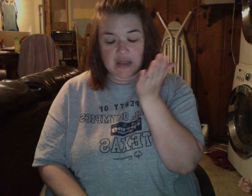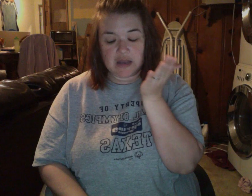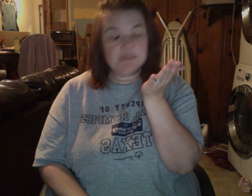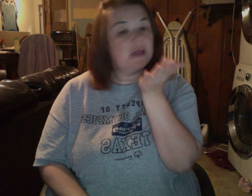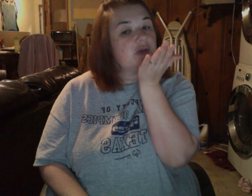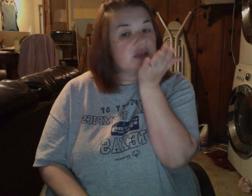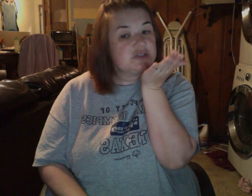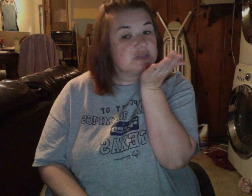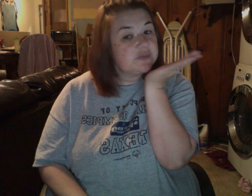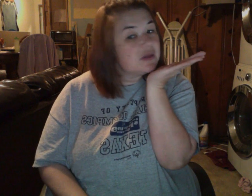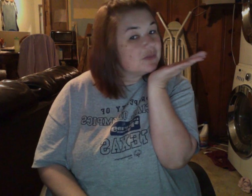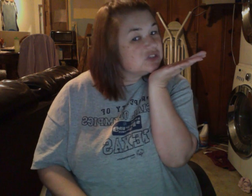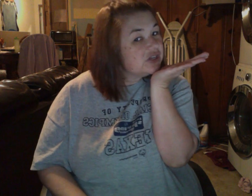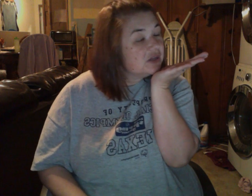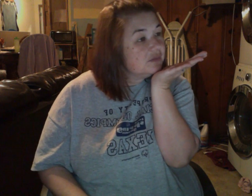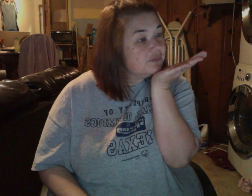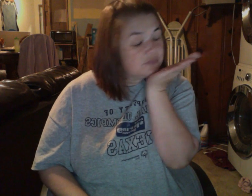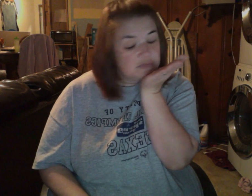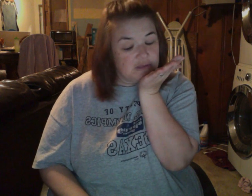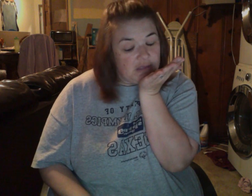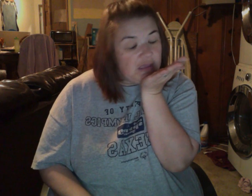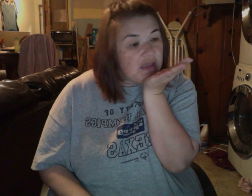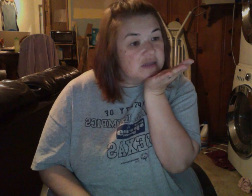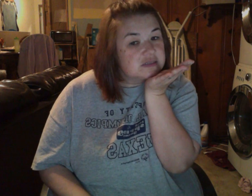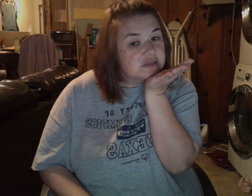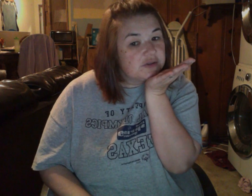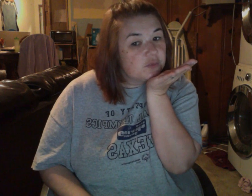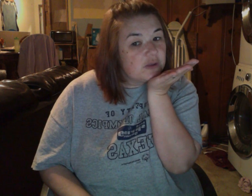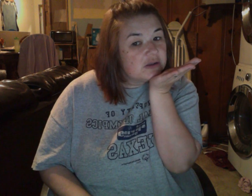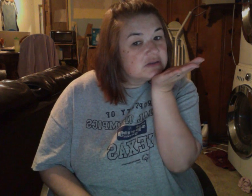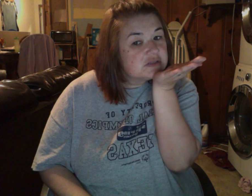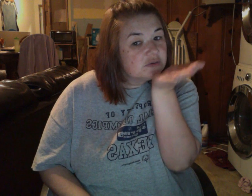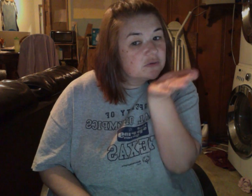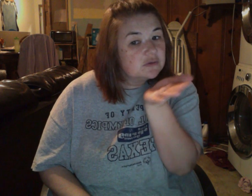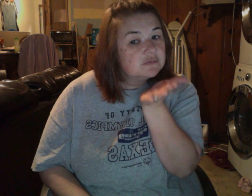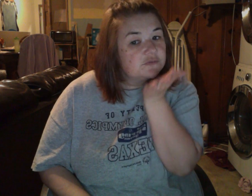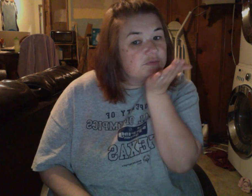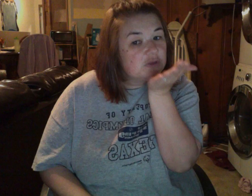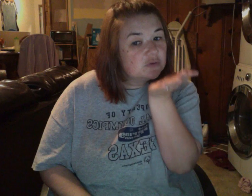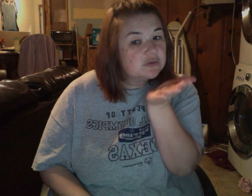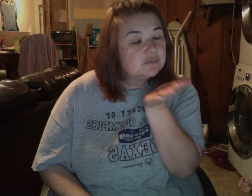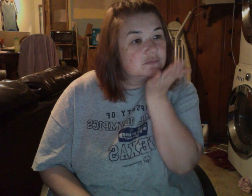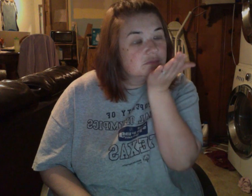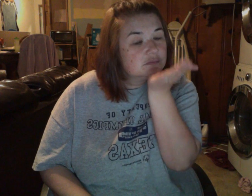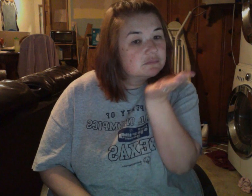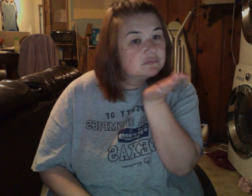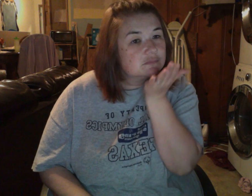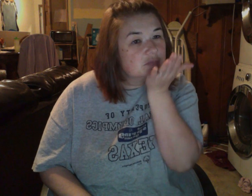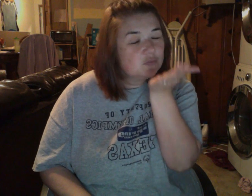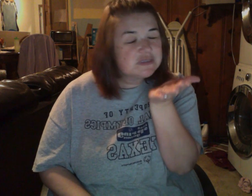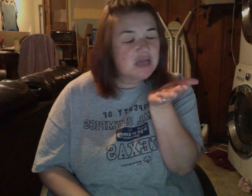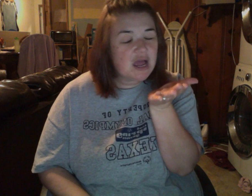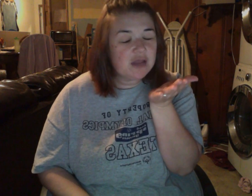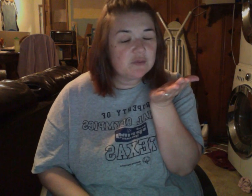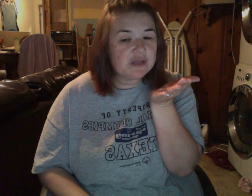And my location is going to be at my chin. And it's going to go around in a circle. Field. Almost like when a